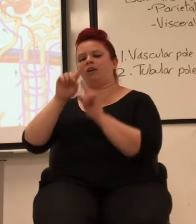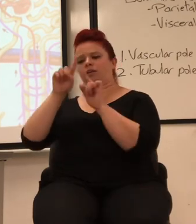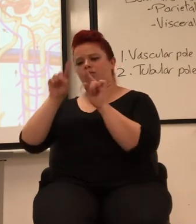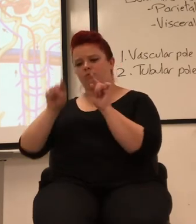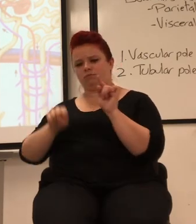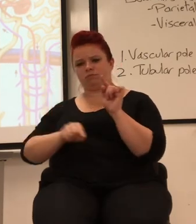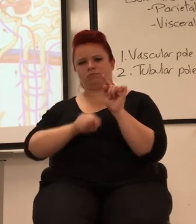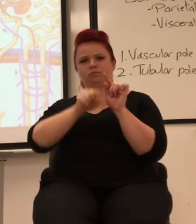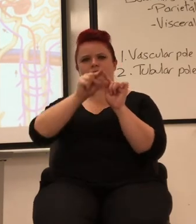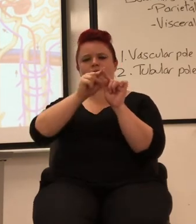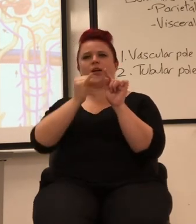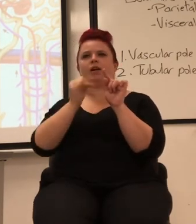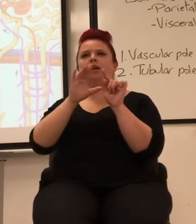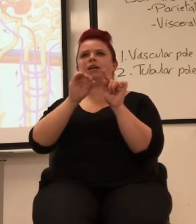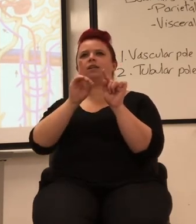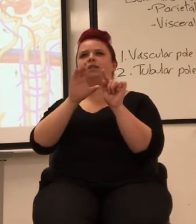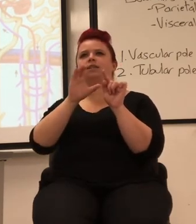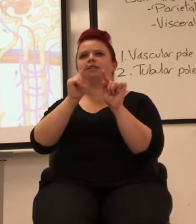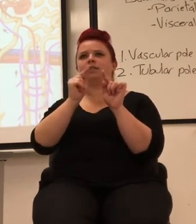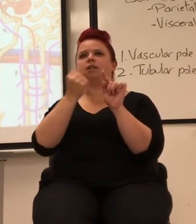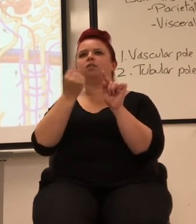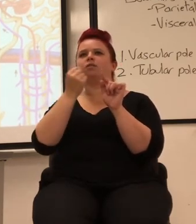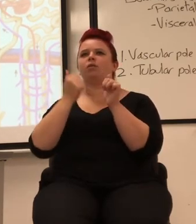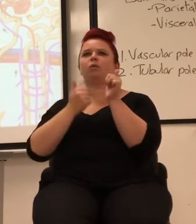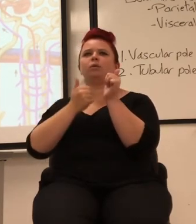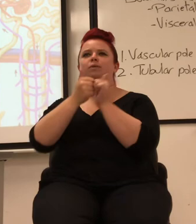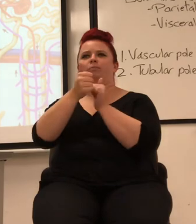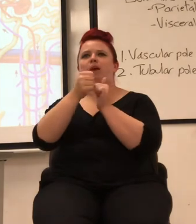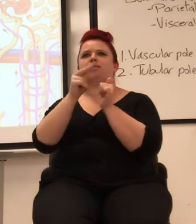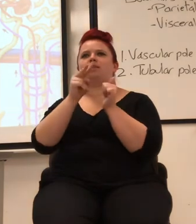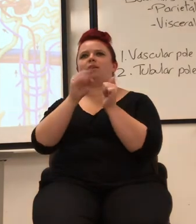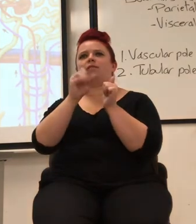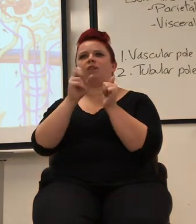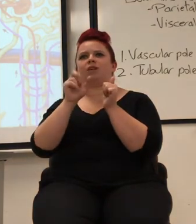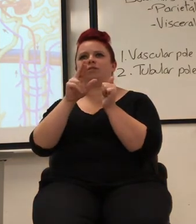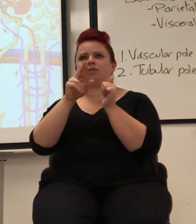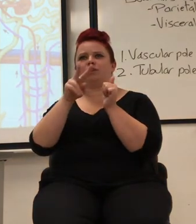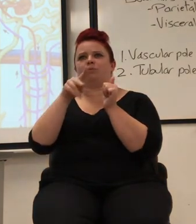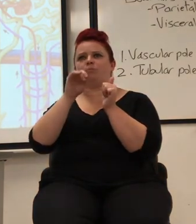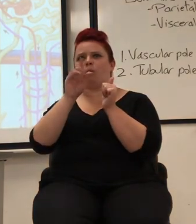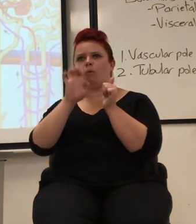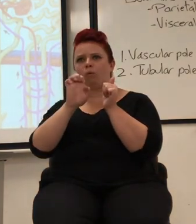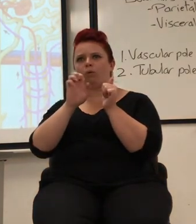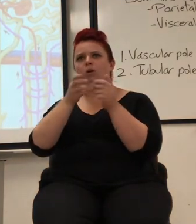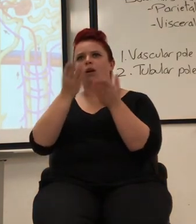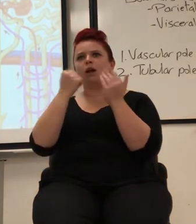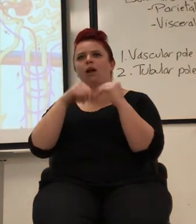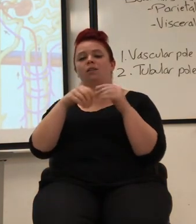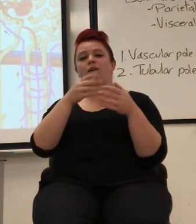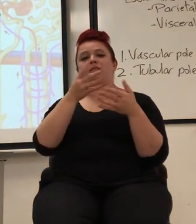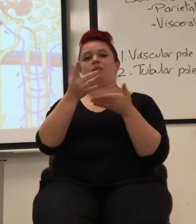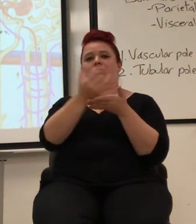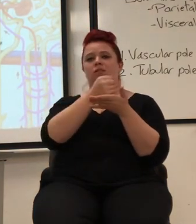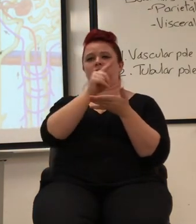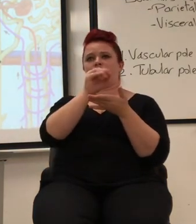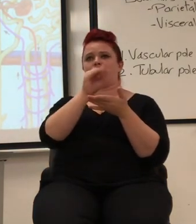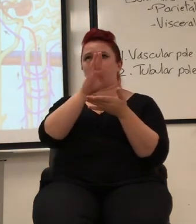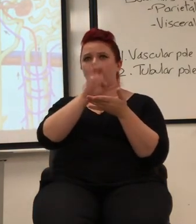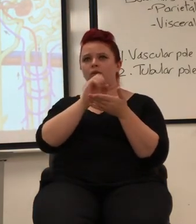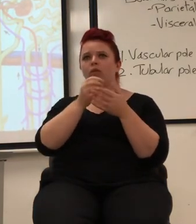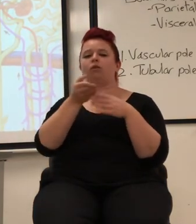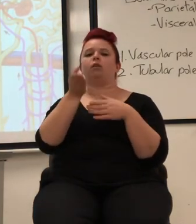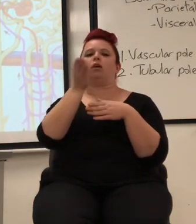at the DCT. So you always pass by the vascular pole. Then you go into here, collecting tubule into the collecting